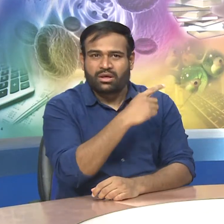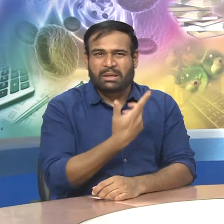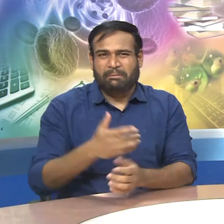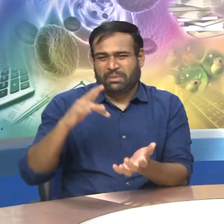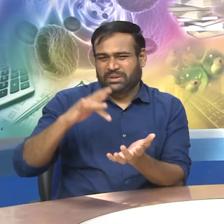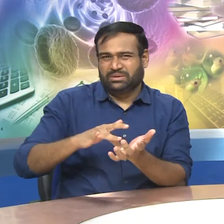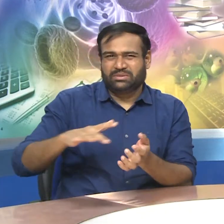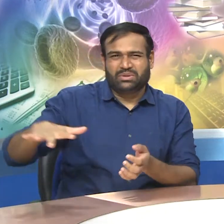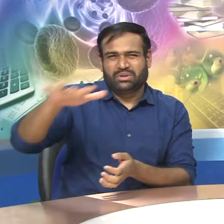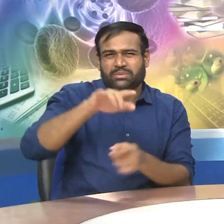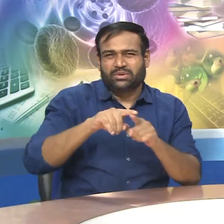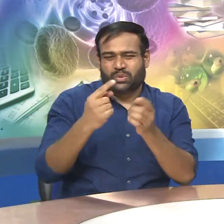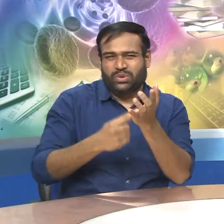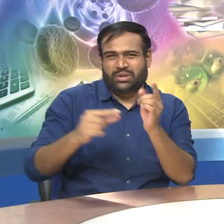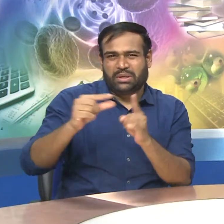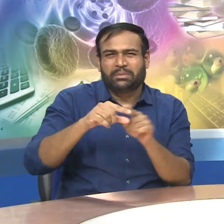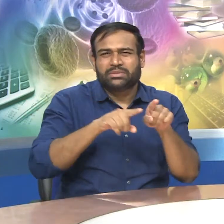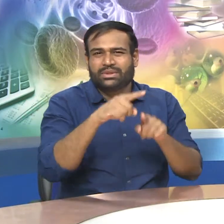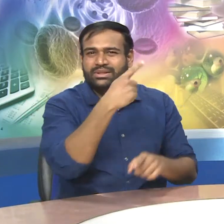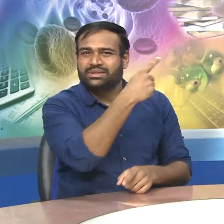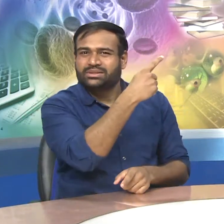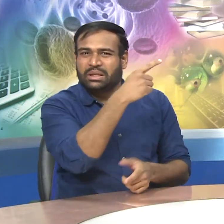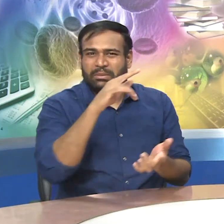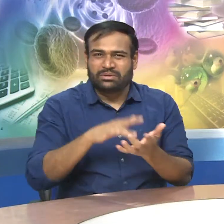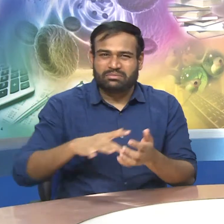Next word is by election.